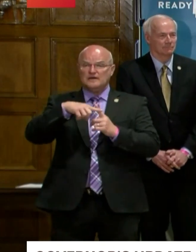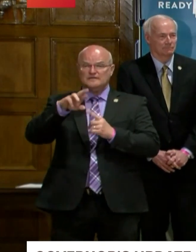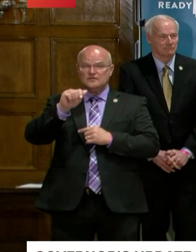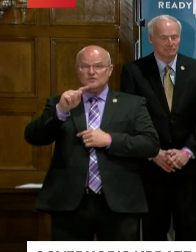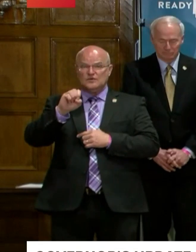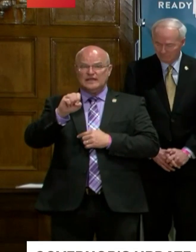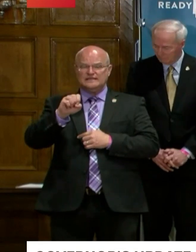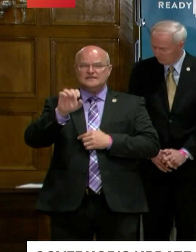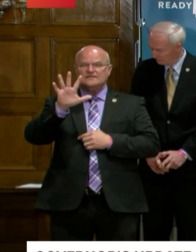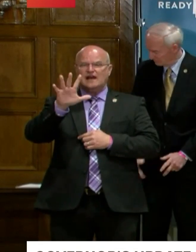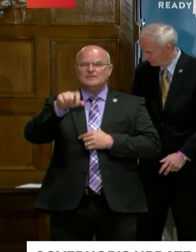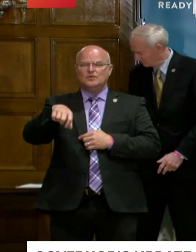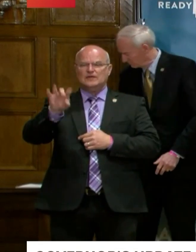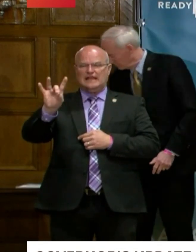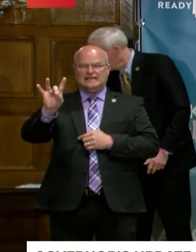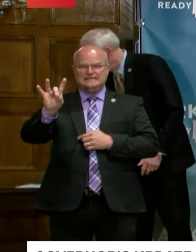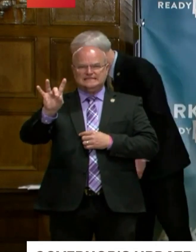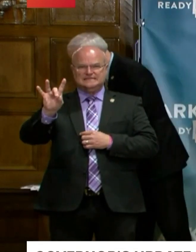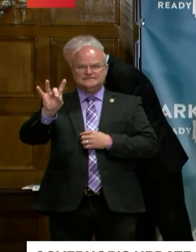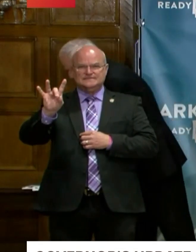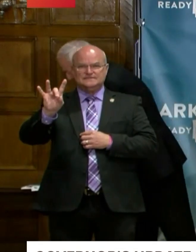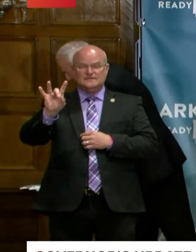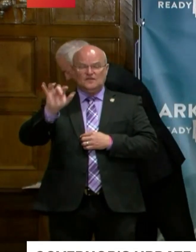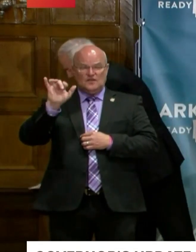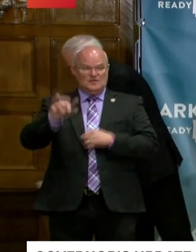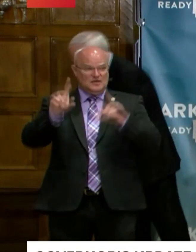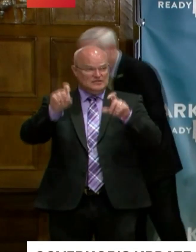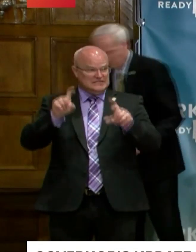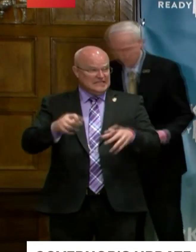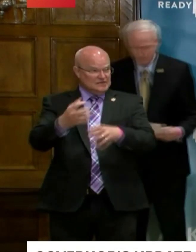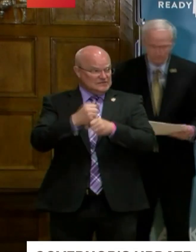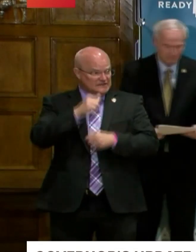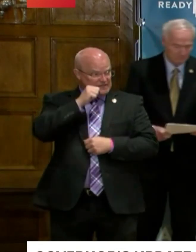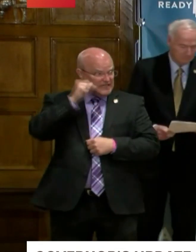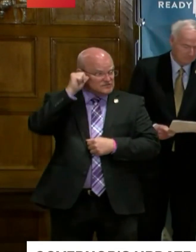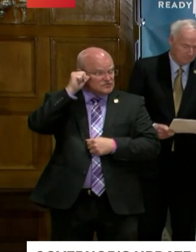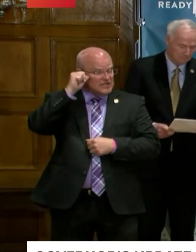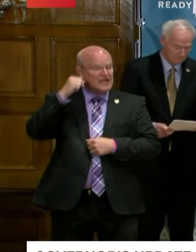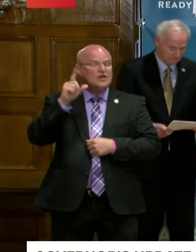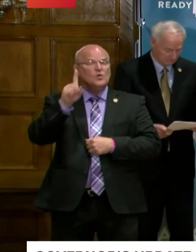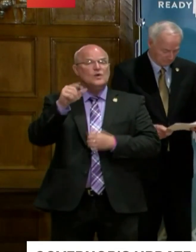is 5.8%. Of those tests that we received yesterday,